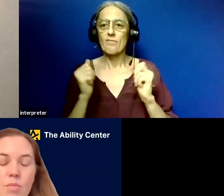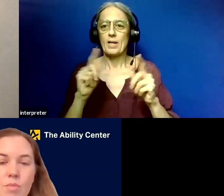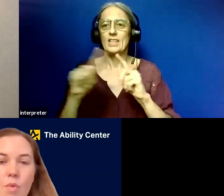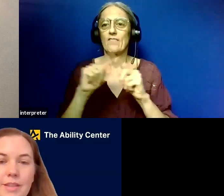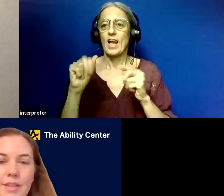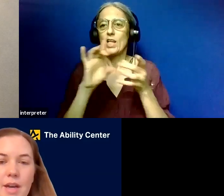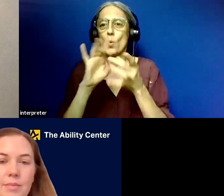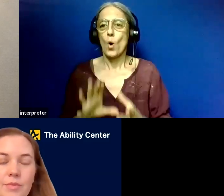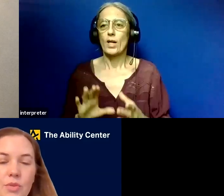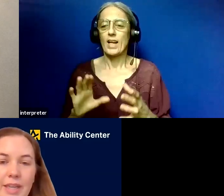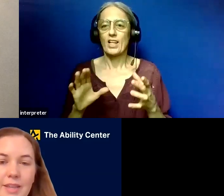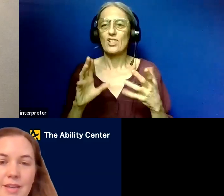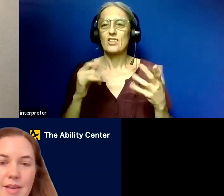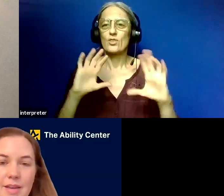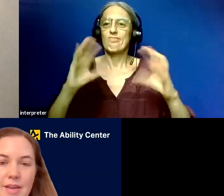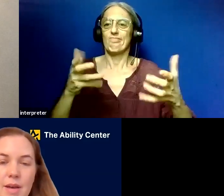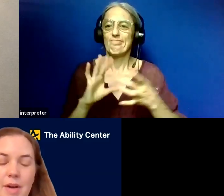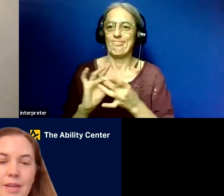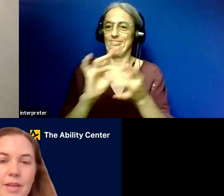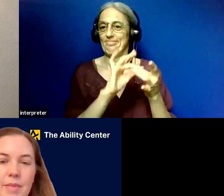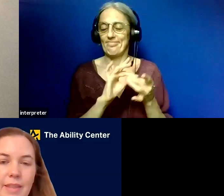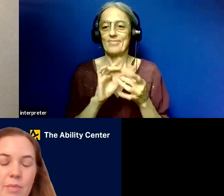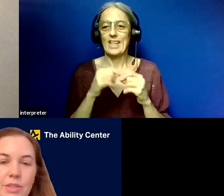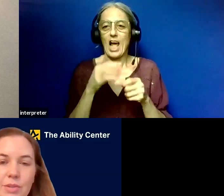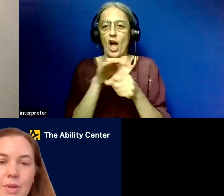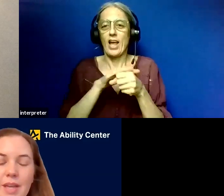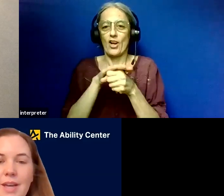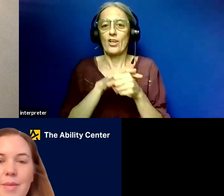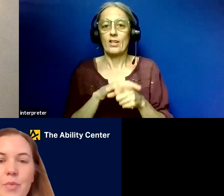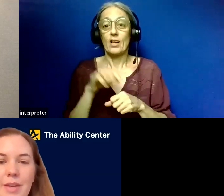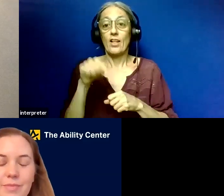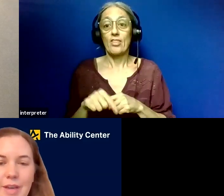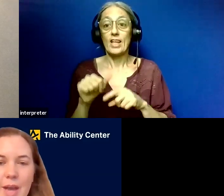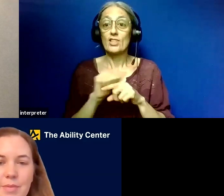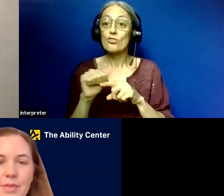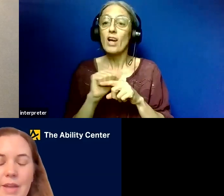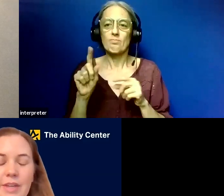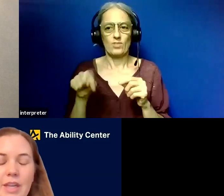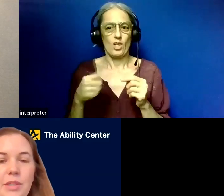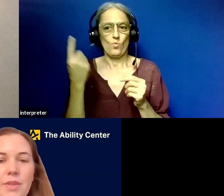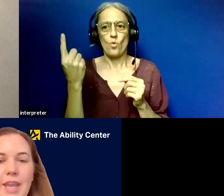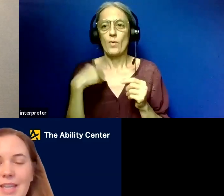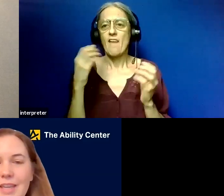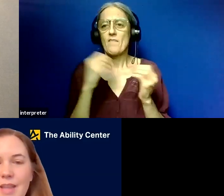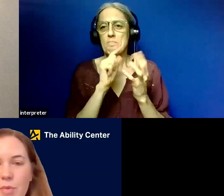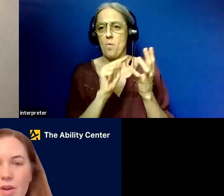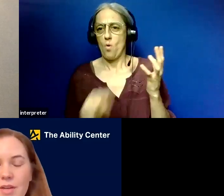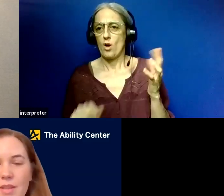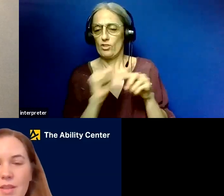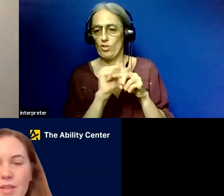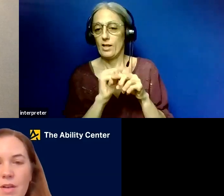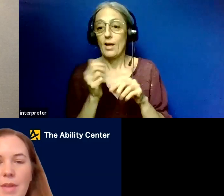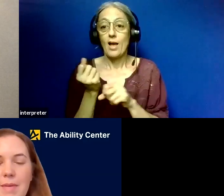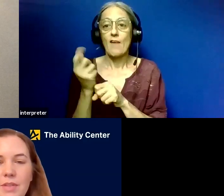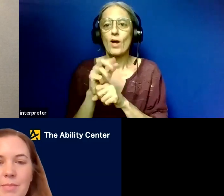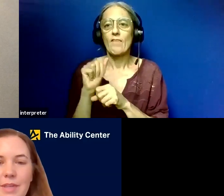is one training among many that we do. We have a couple, every year we do the ADA seminar